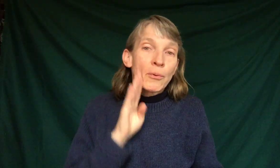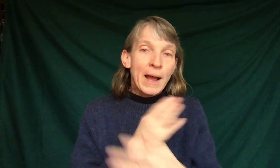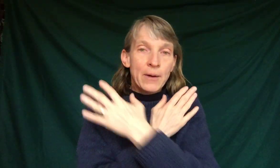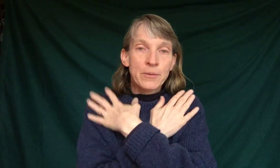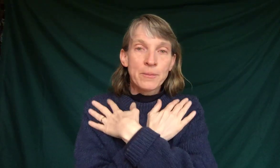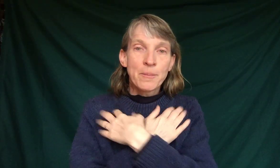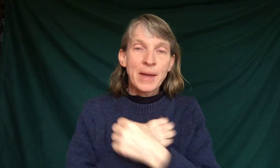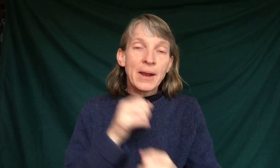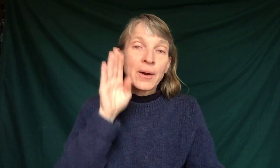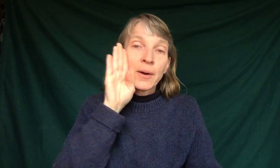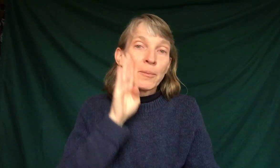Brown bear,